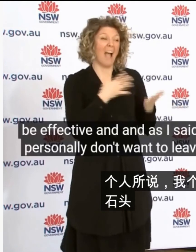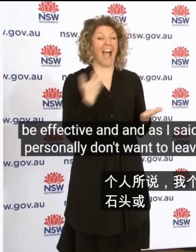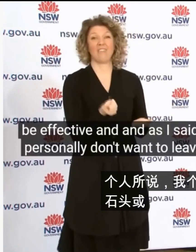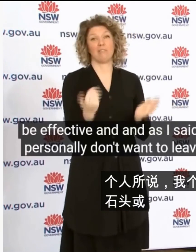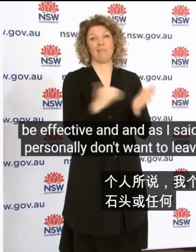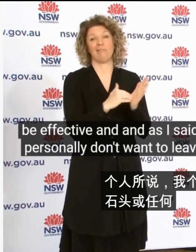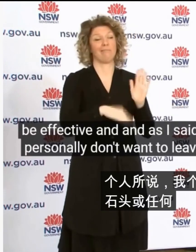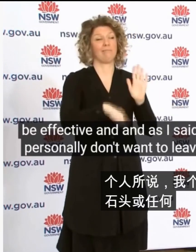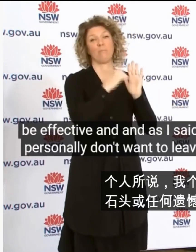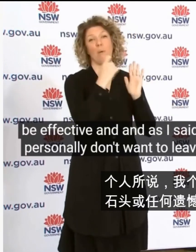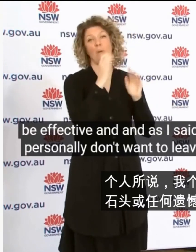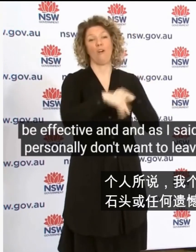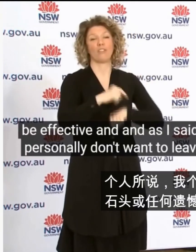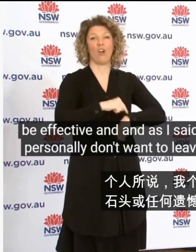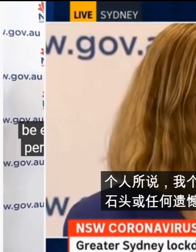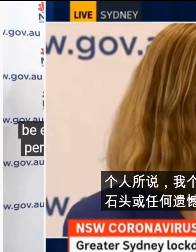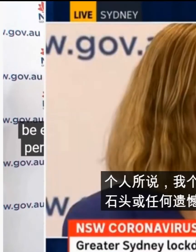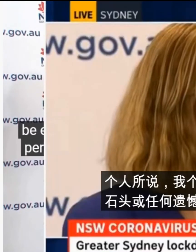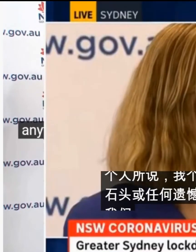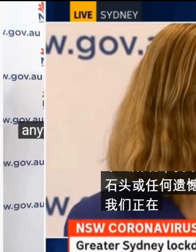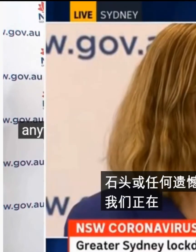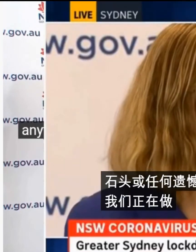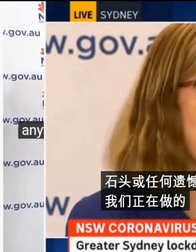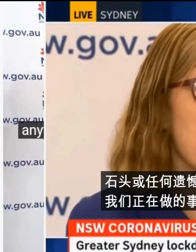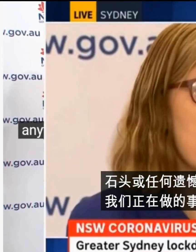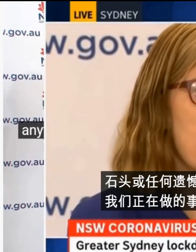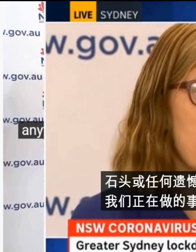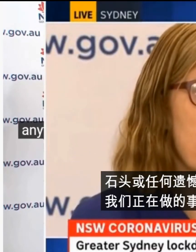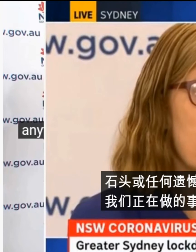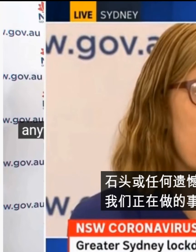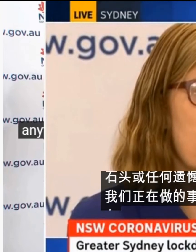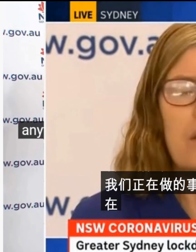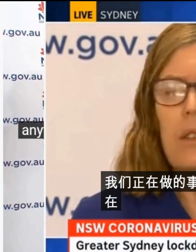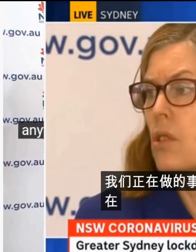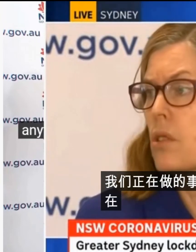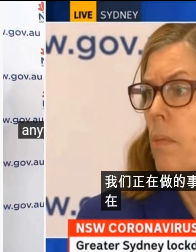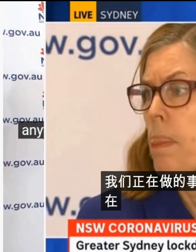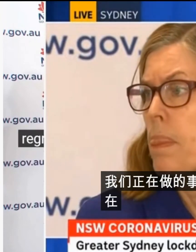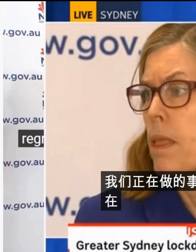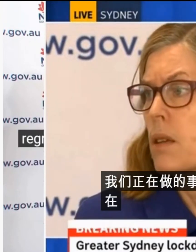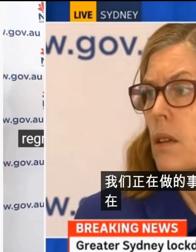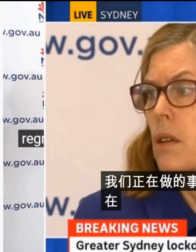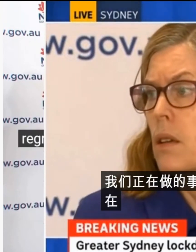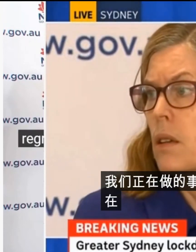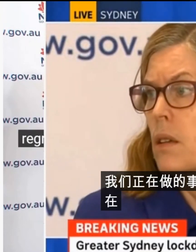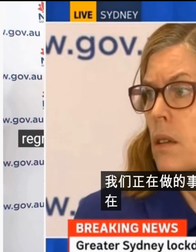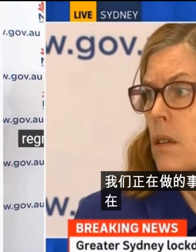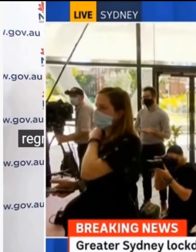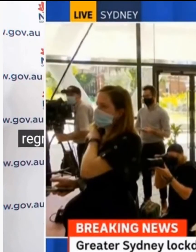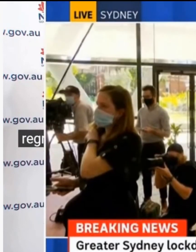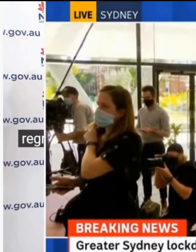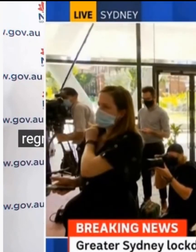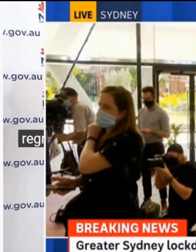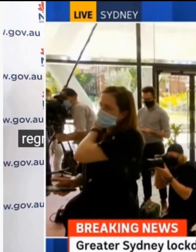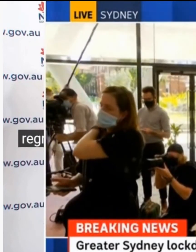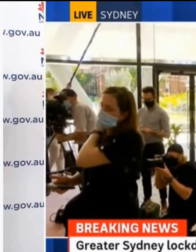stone unturned or any regret in terms of the things that we are doing to bring this under control. What's the next LGAs now to write